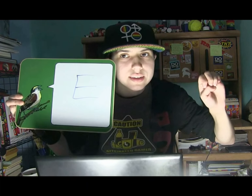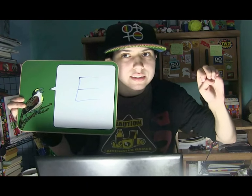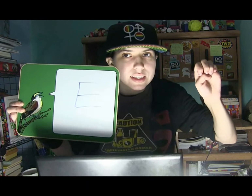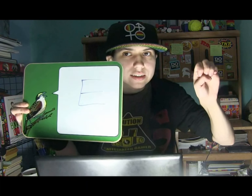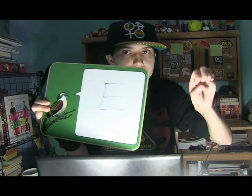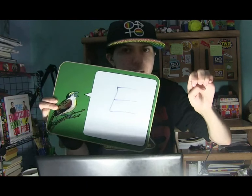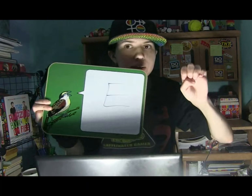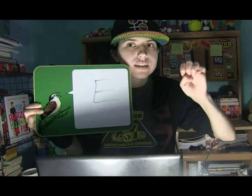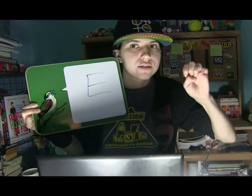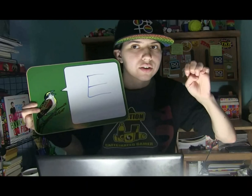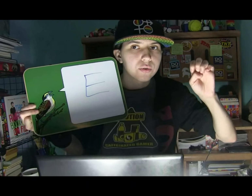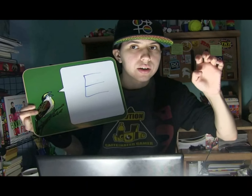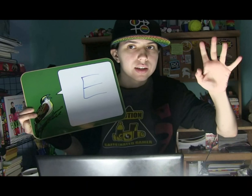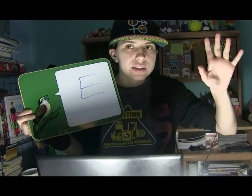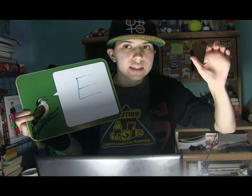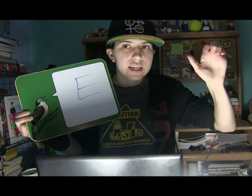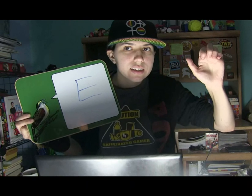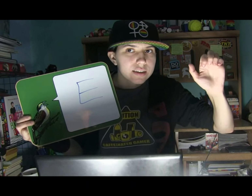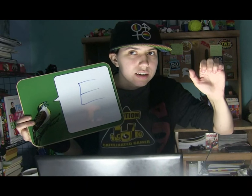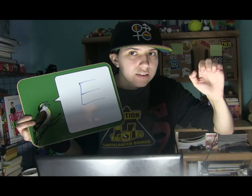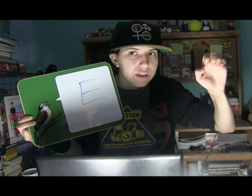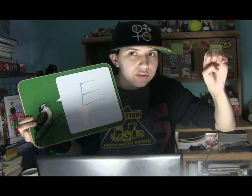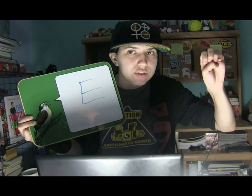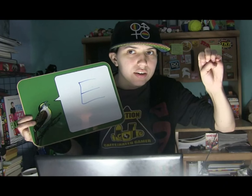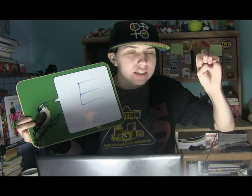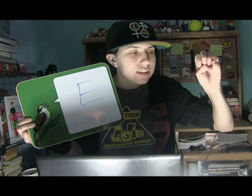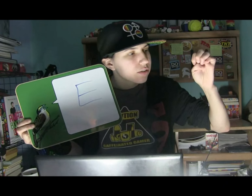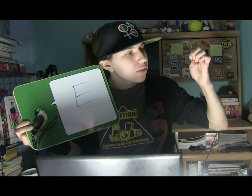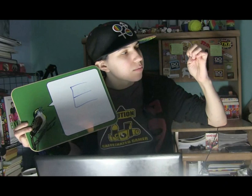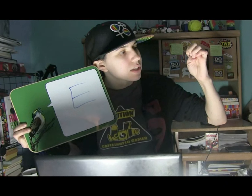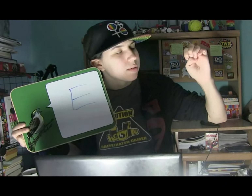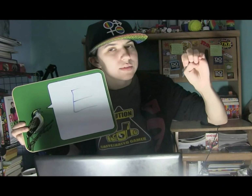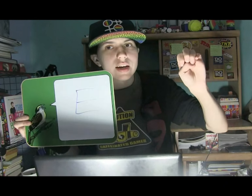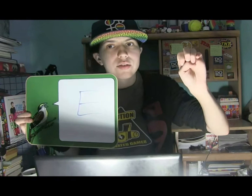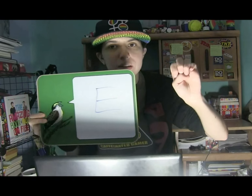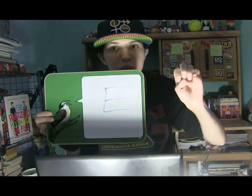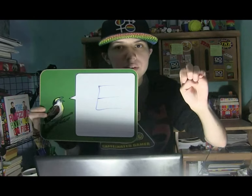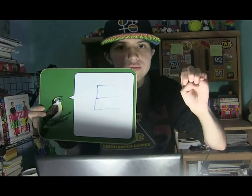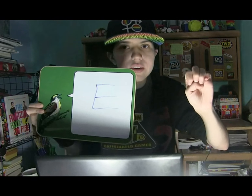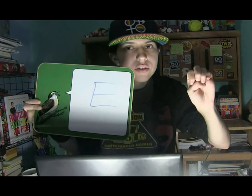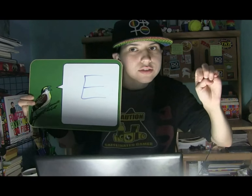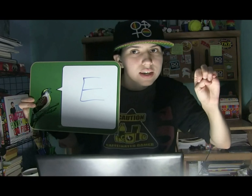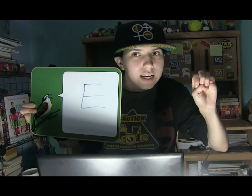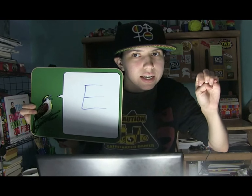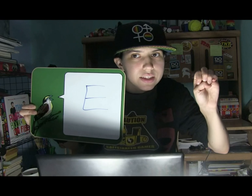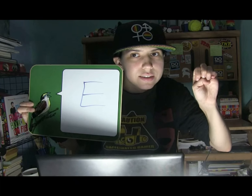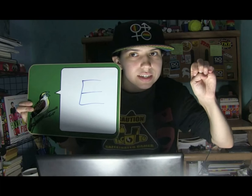E. Alright, so yet again, fingers are down here, thumb comes down on the three fingers, and this